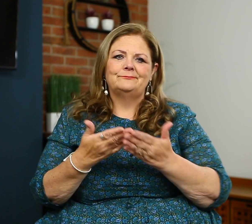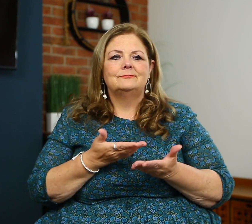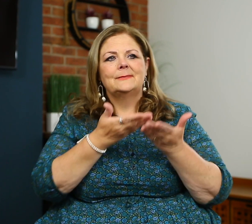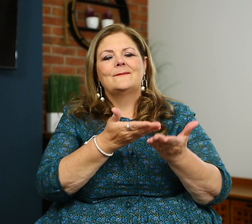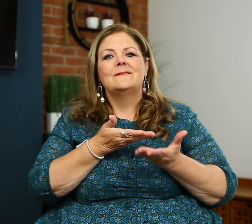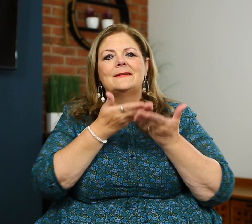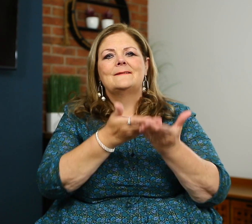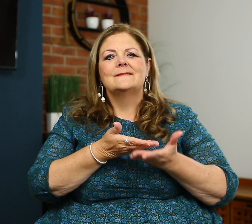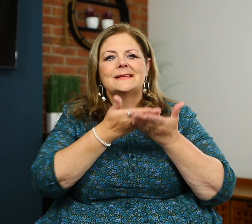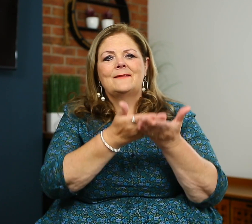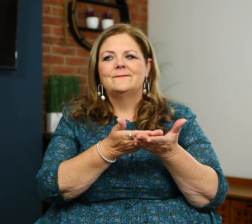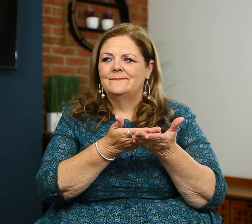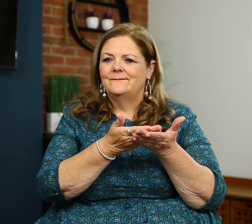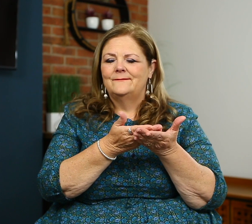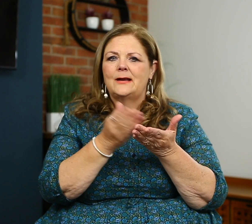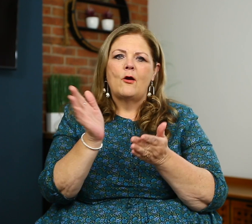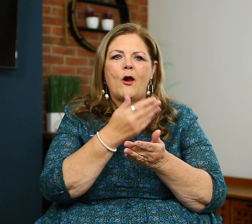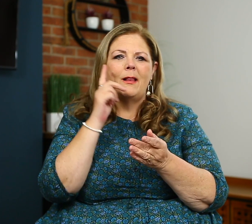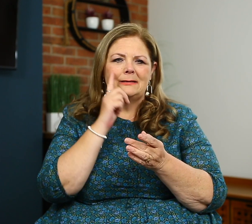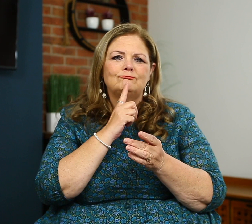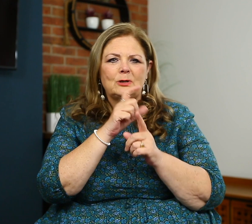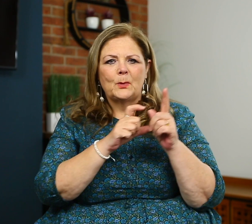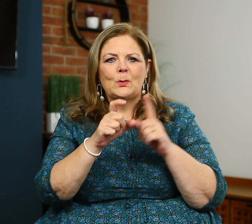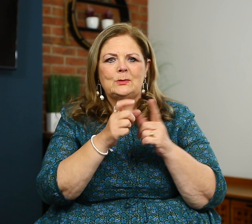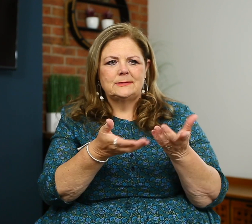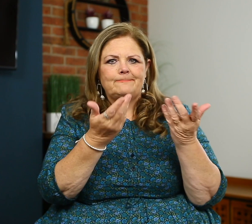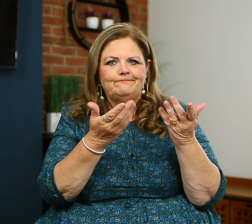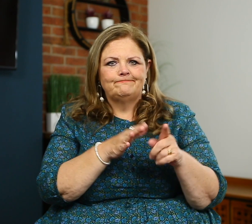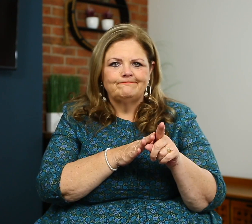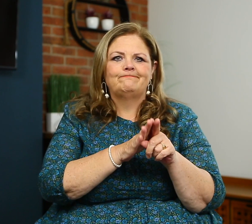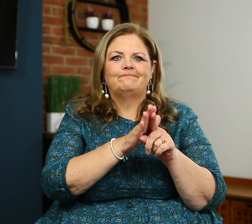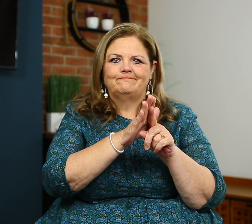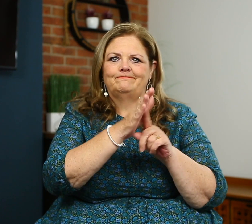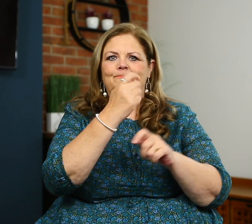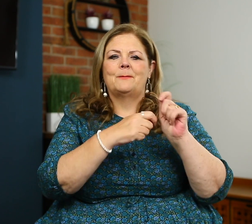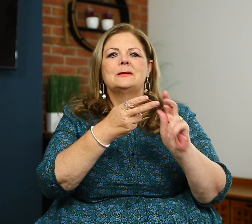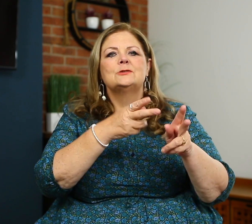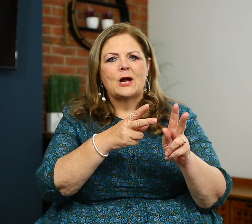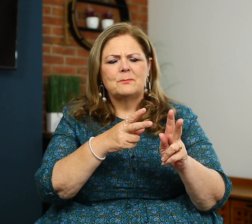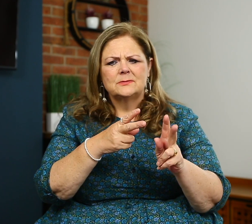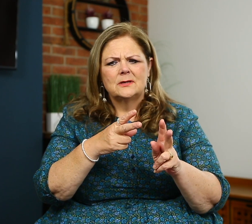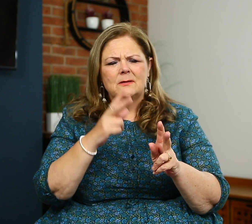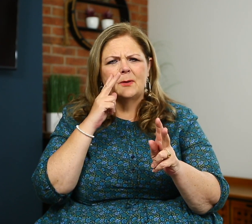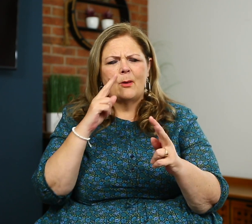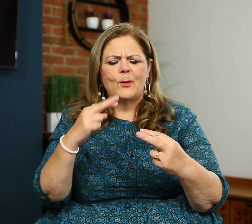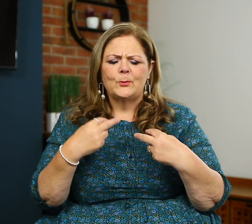the years to the hearing community, helping them progress, to become interpreters. But I had to